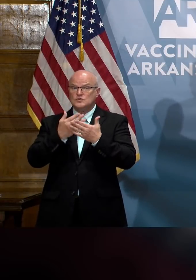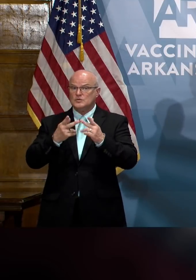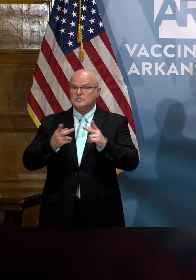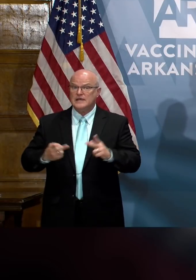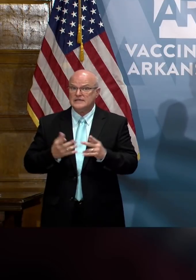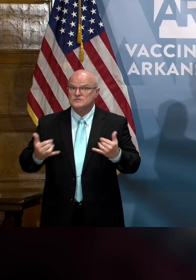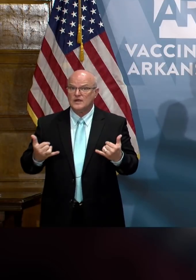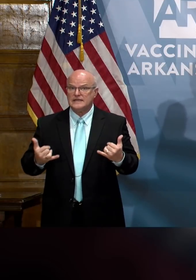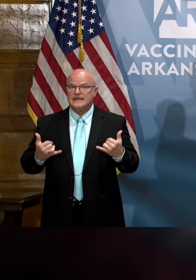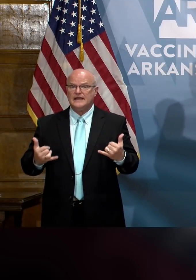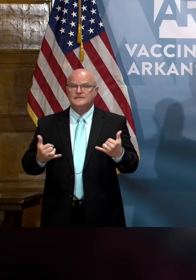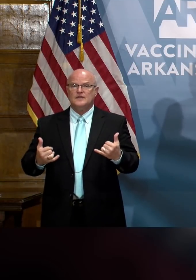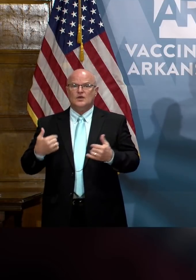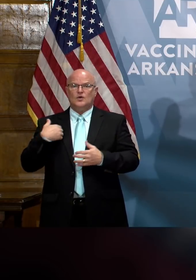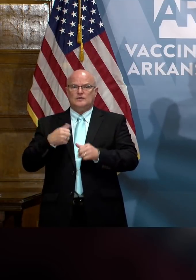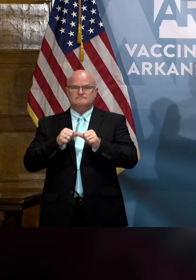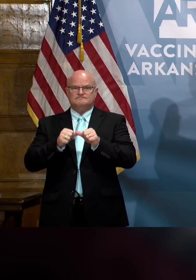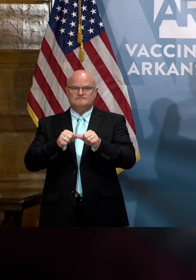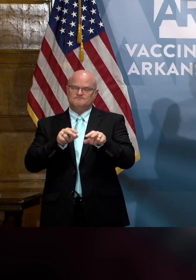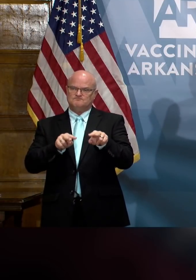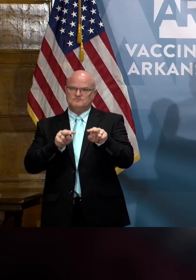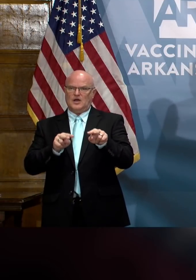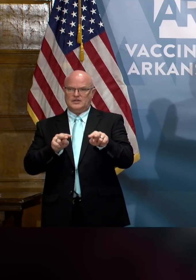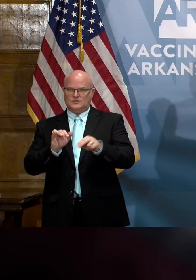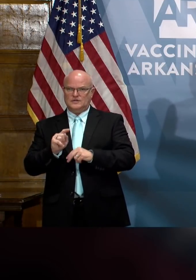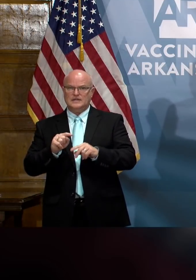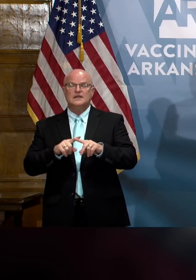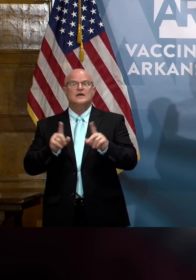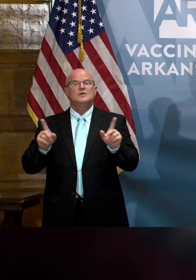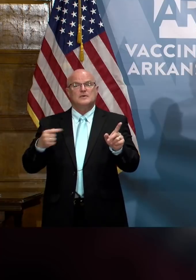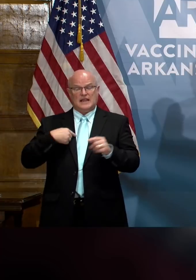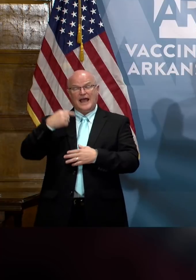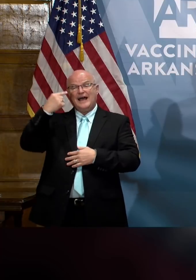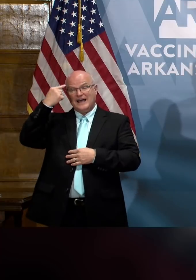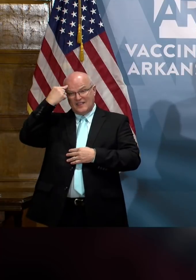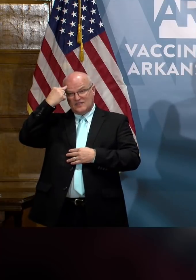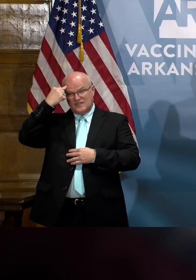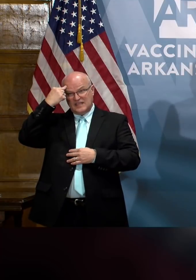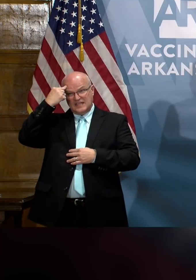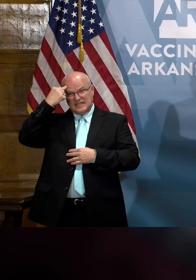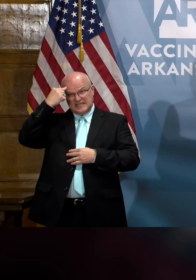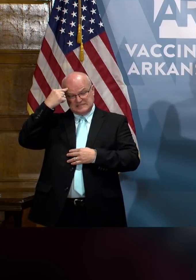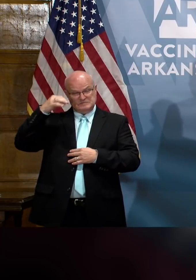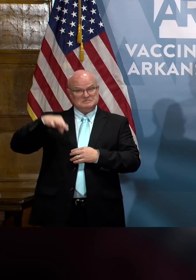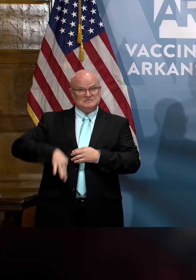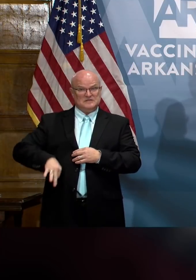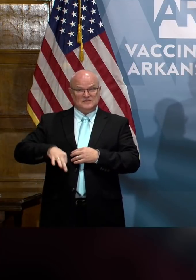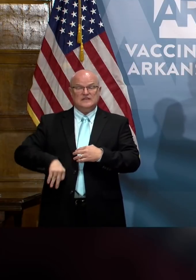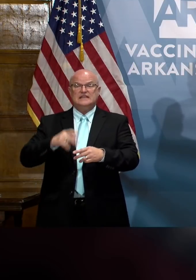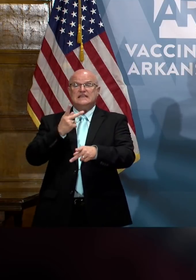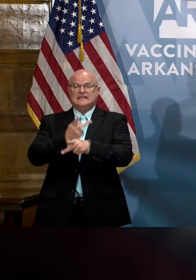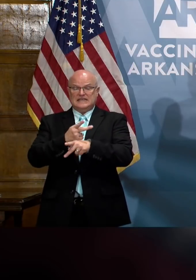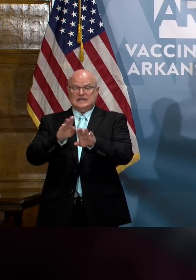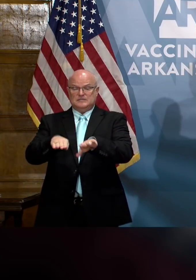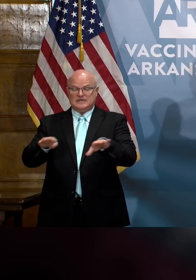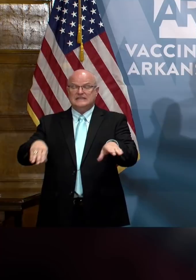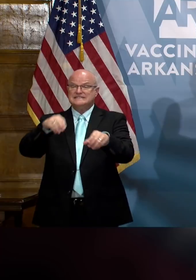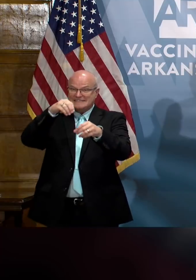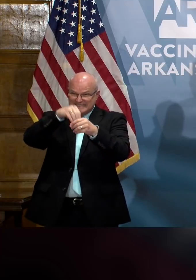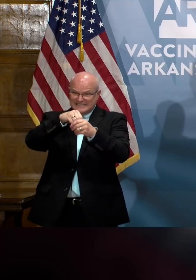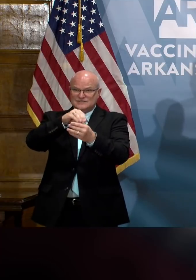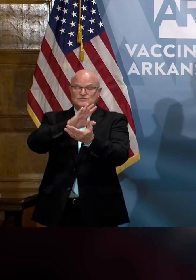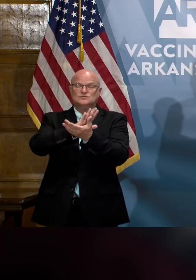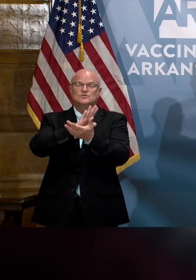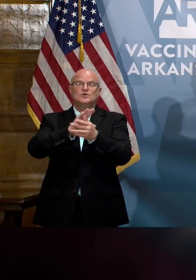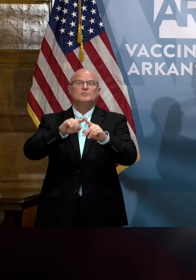position, and so we'll continue to monitor it, but I think it's been beneficial to keep kids in school,